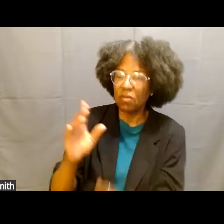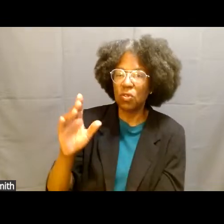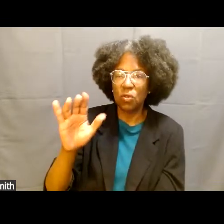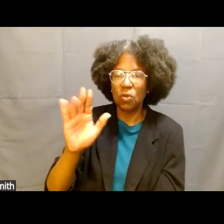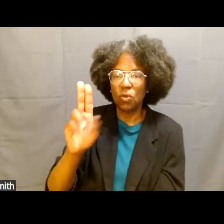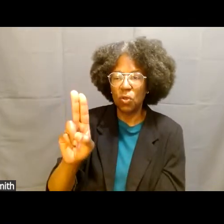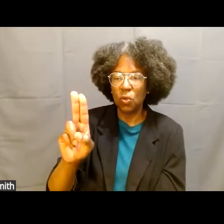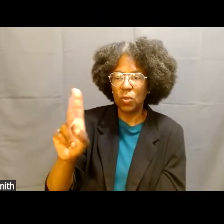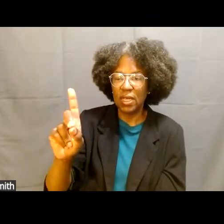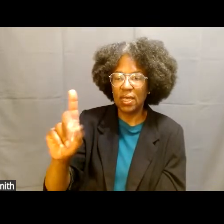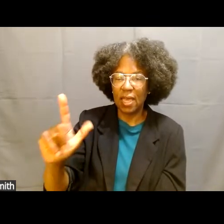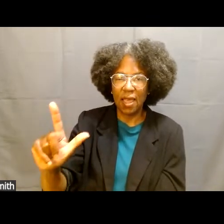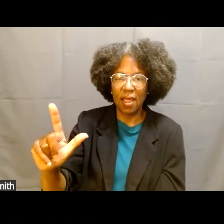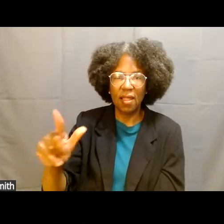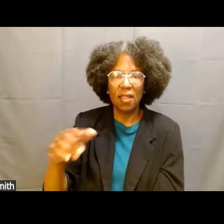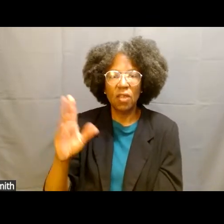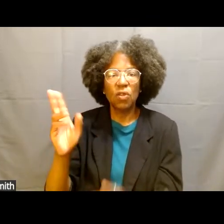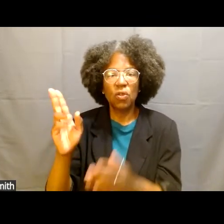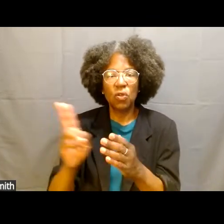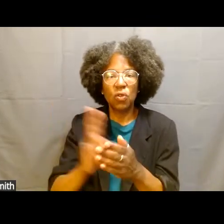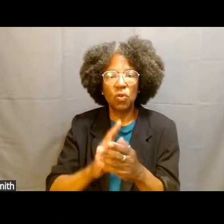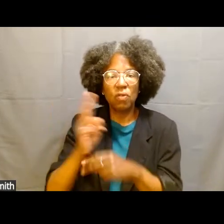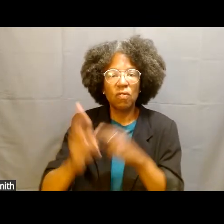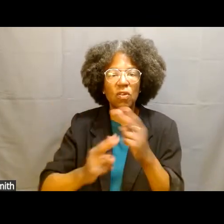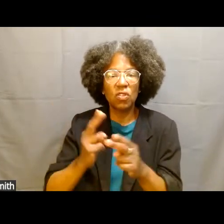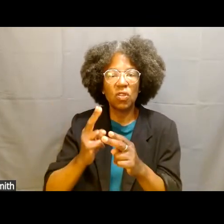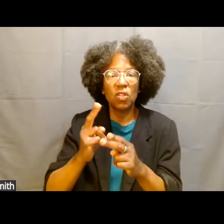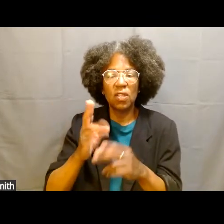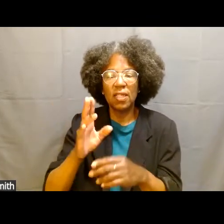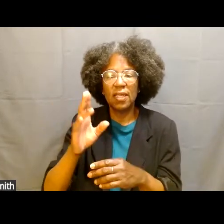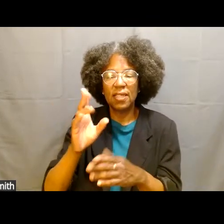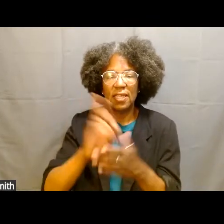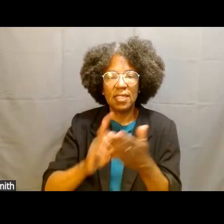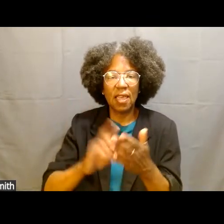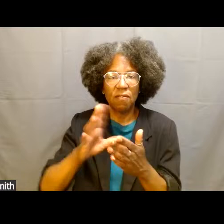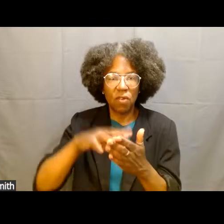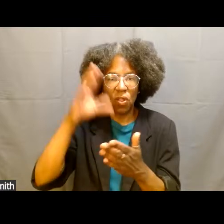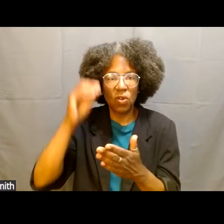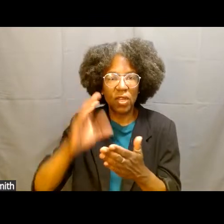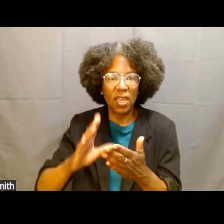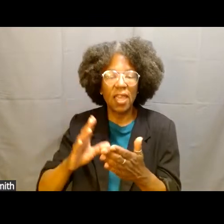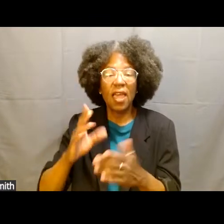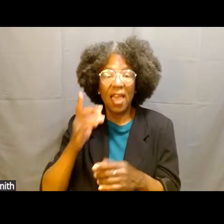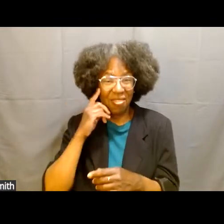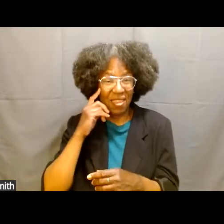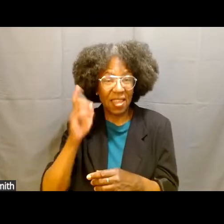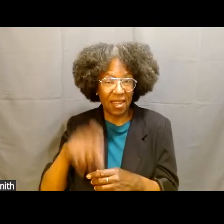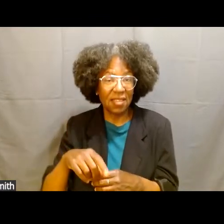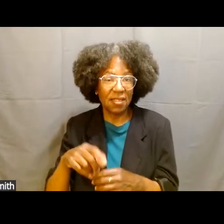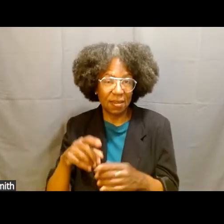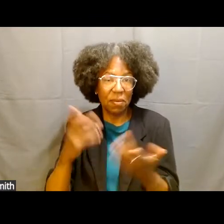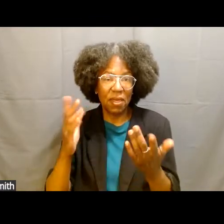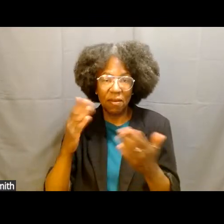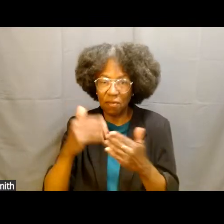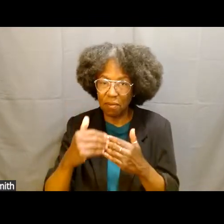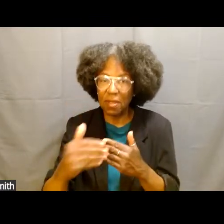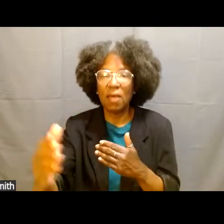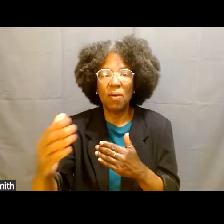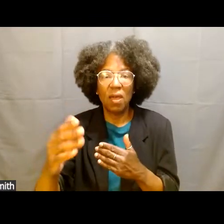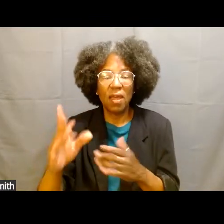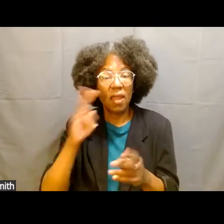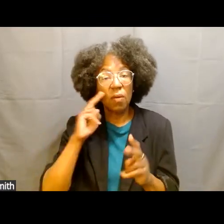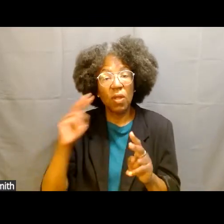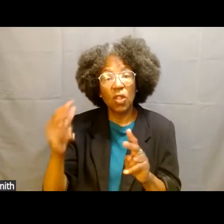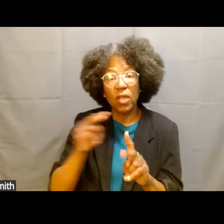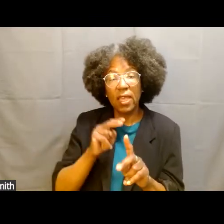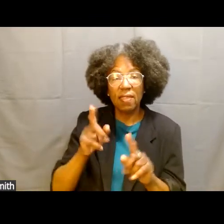go. Universal design for learning has to be the way to really think of lesson planning from now on. You know, we're really looking at things in a very different way, and this is the way to capture